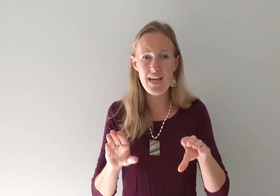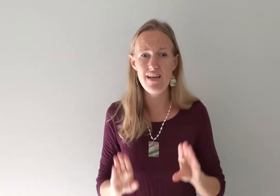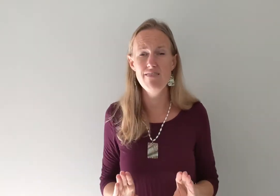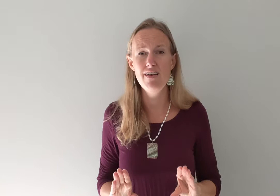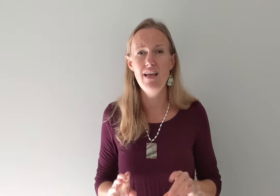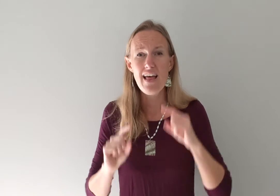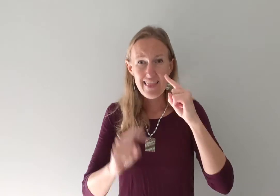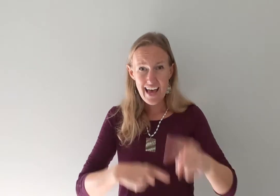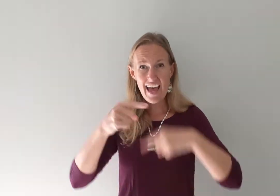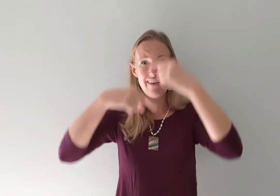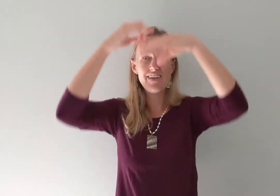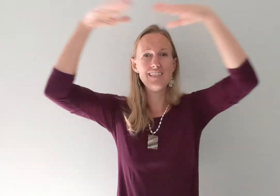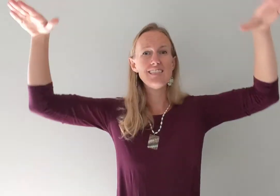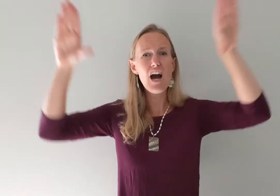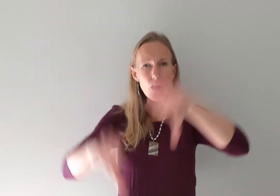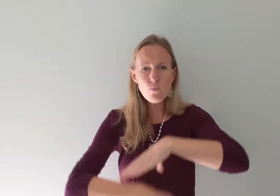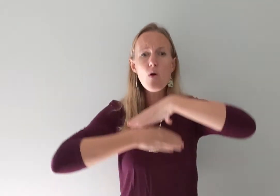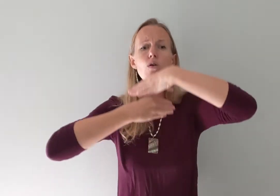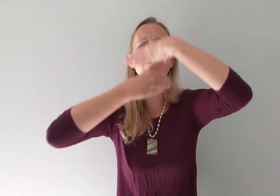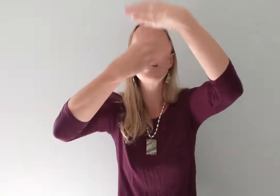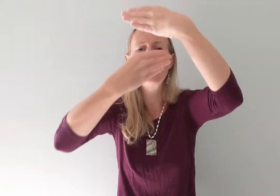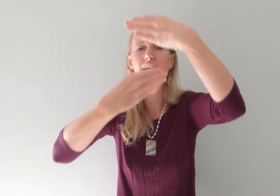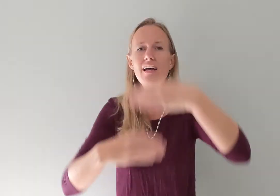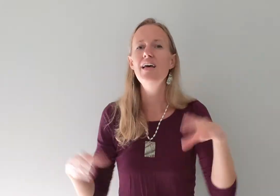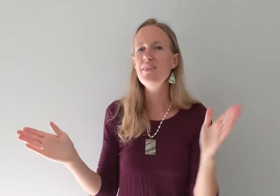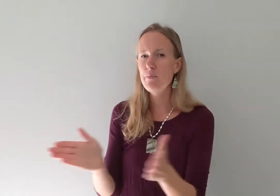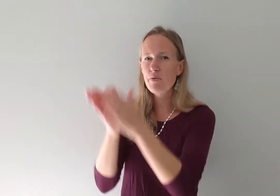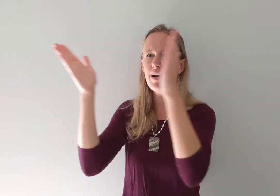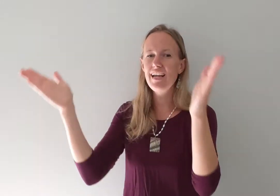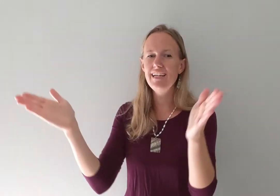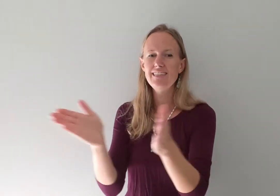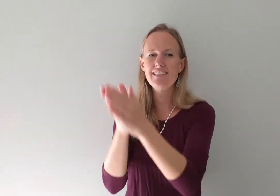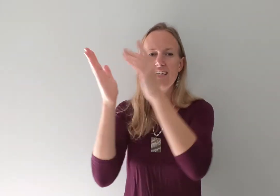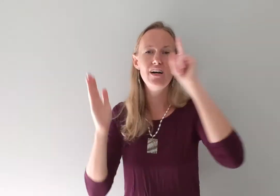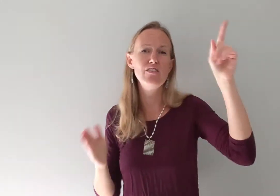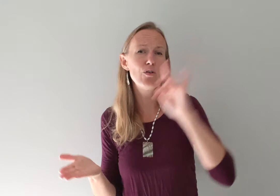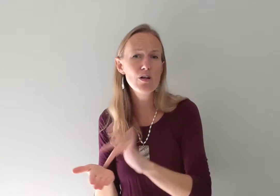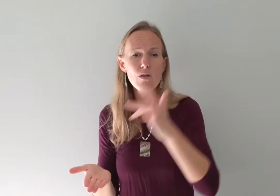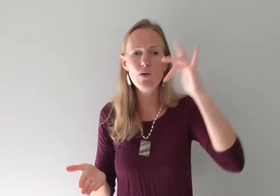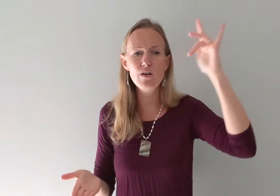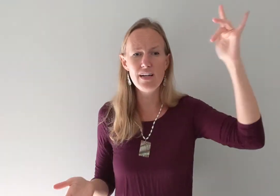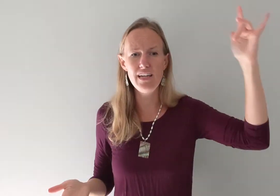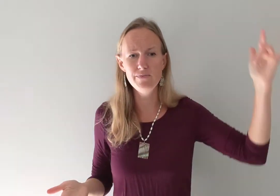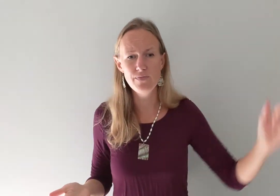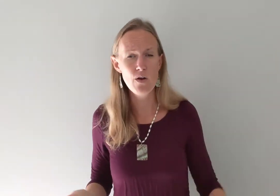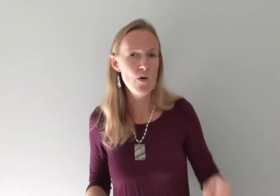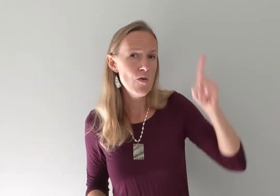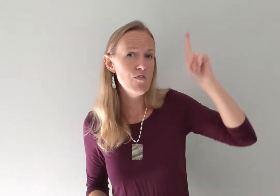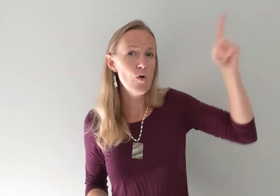grave. The heavens are roaring the praise of your glory, for